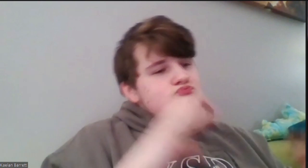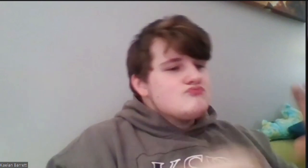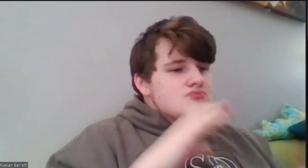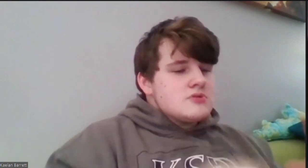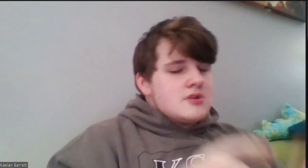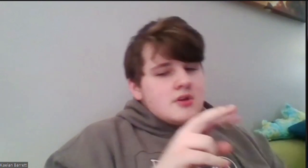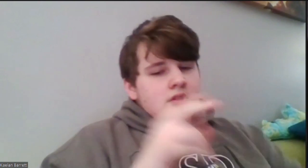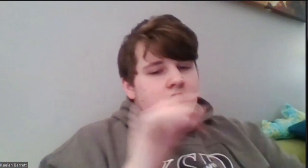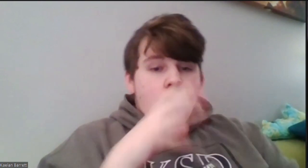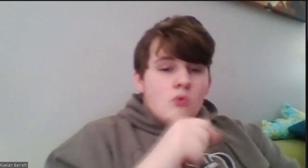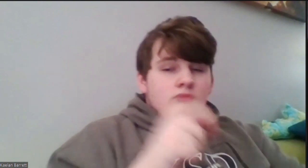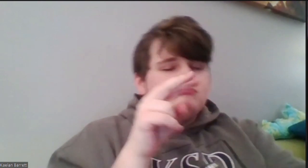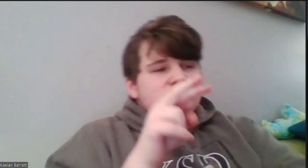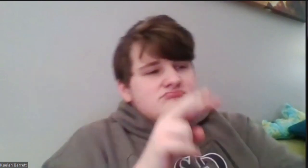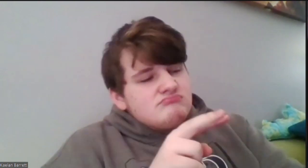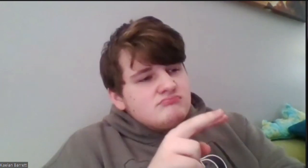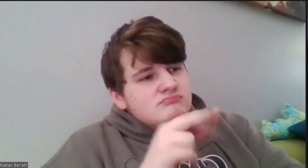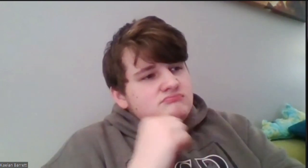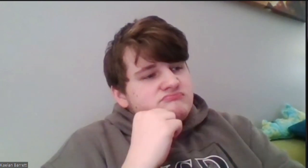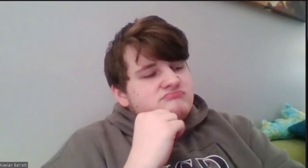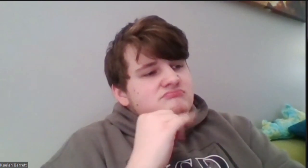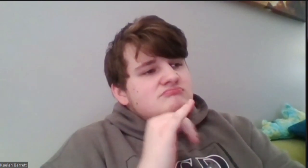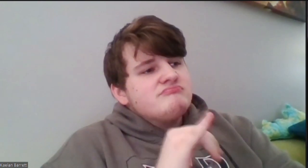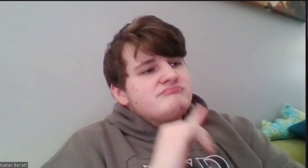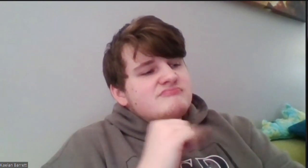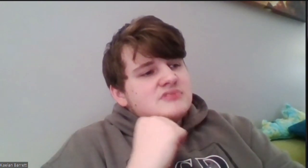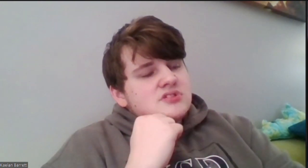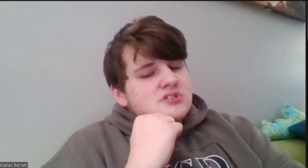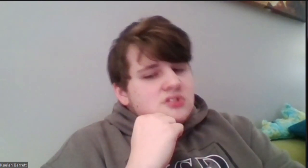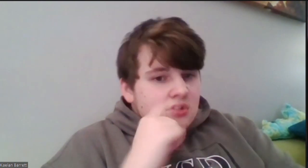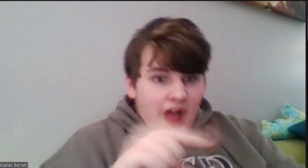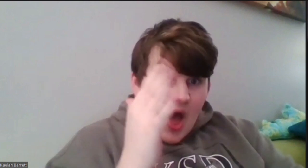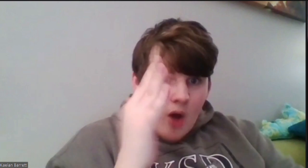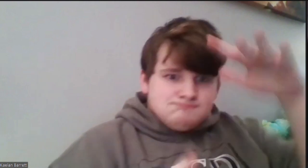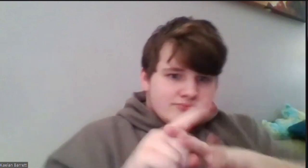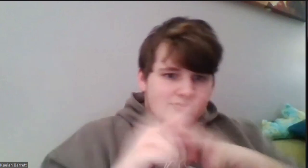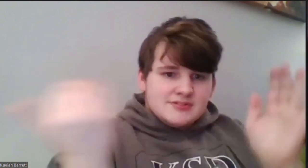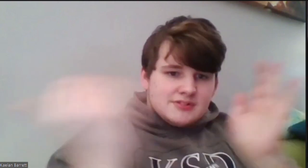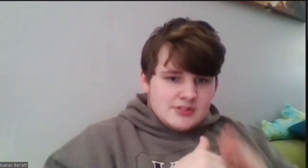So through conversation, they're hanging out, and Scrooge is thinking, huh.